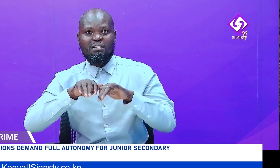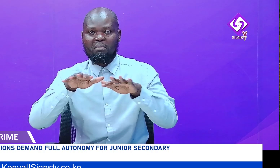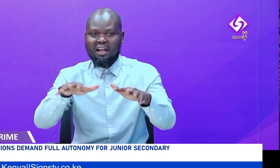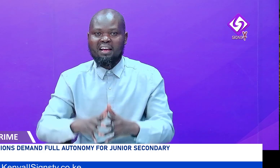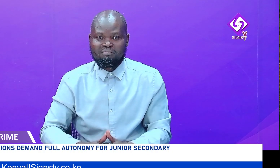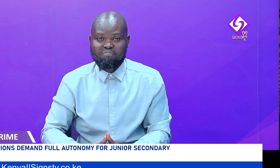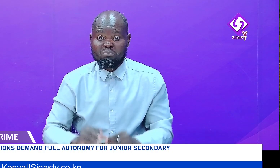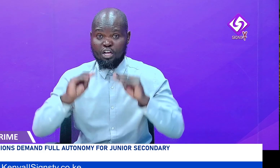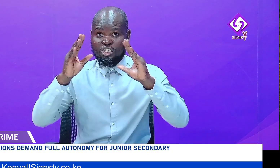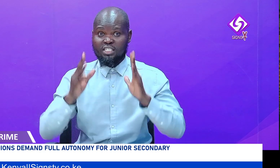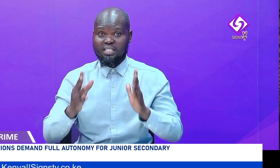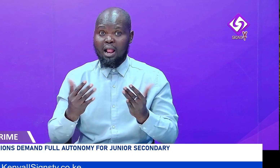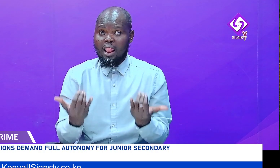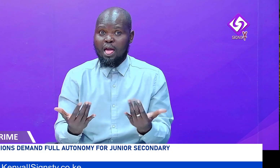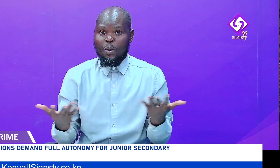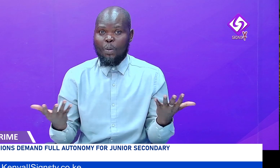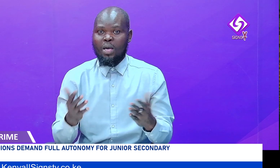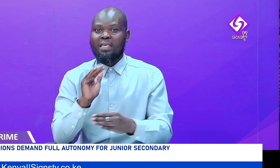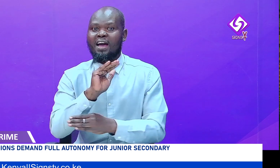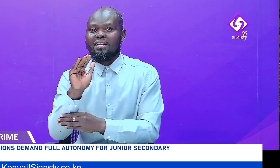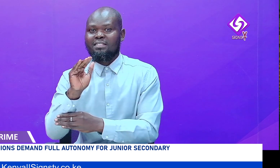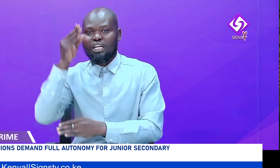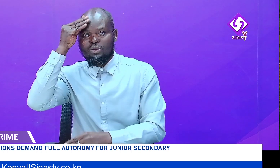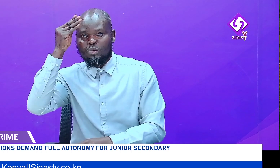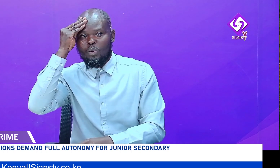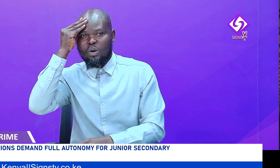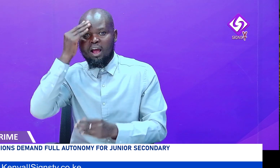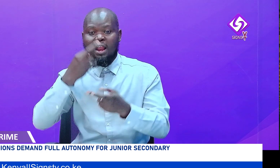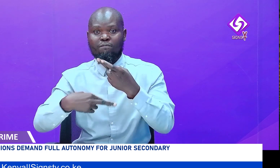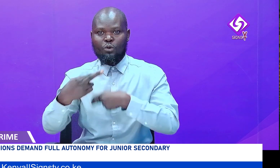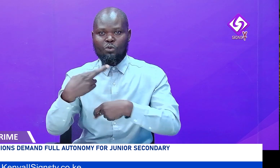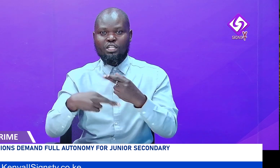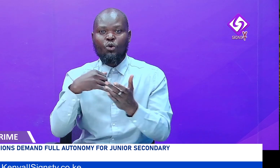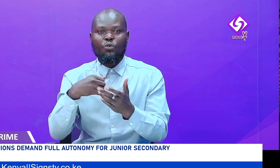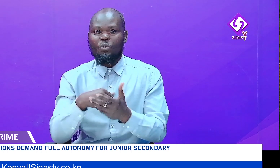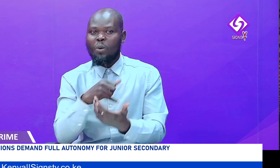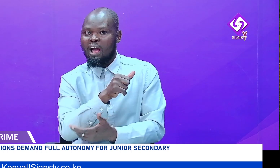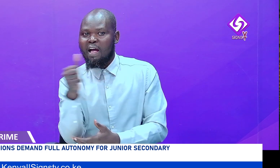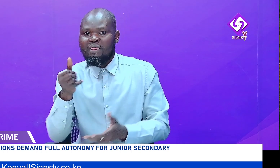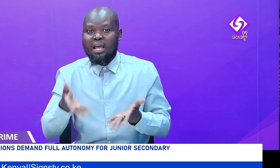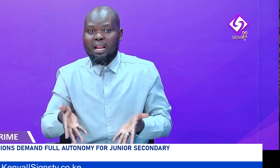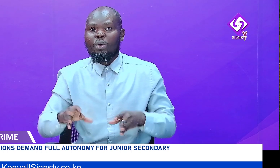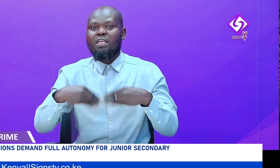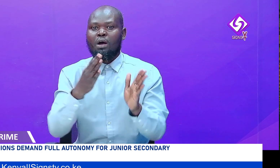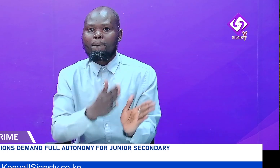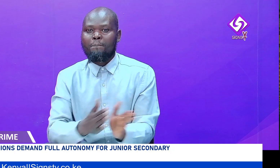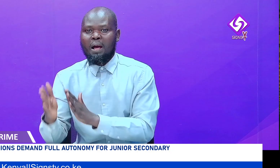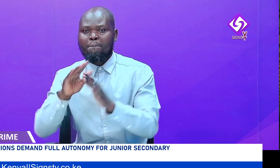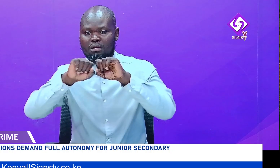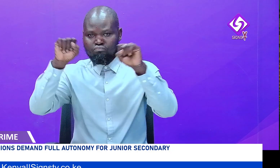challenges in school administration, allocation of resources, and coordination of sports and co-curricular activities as